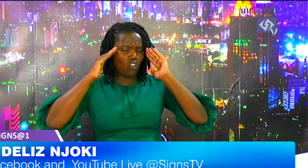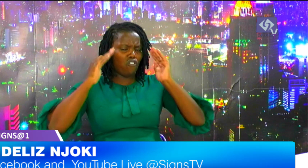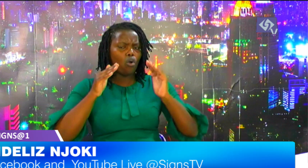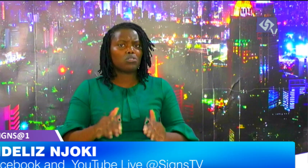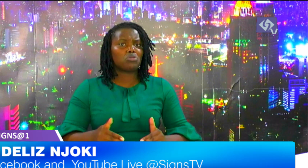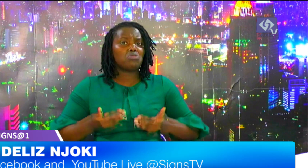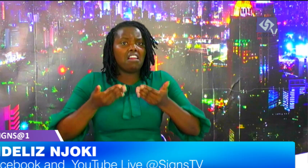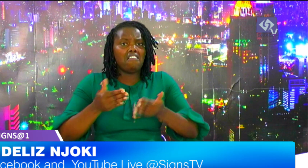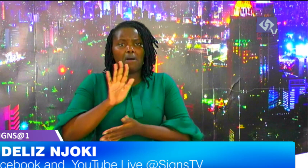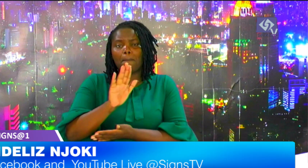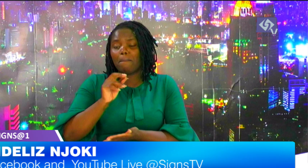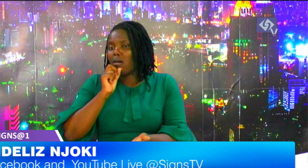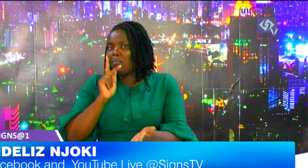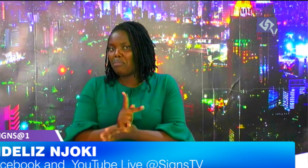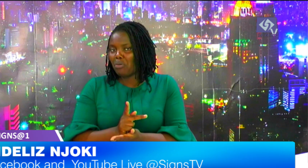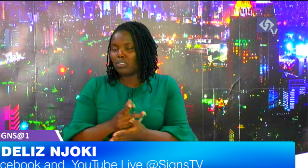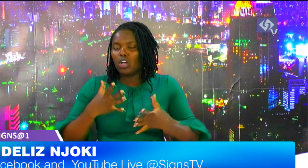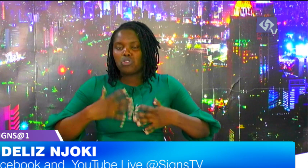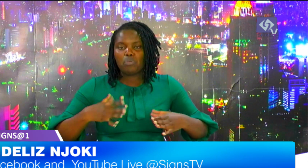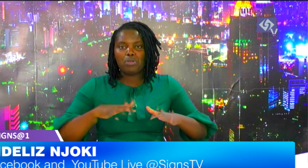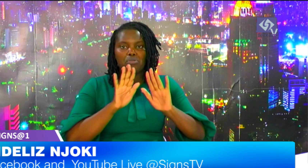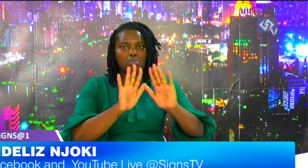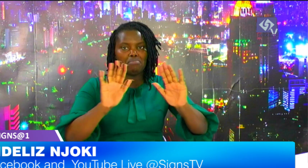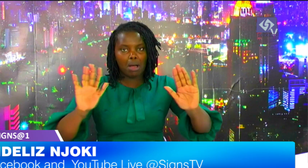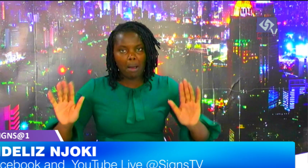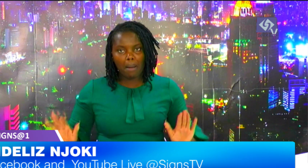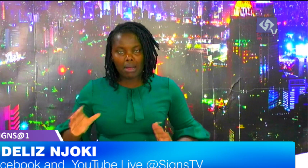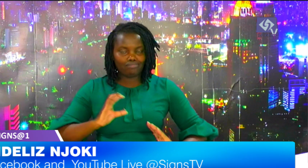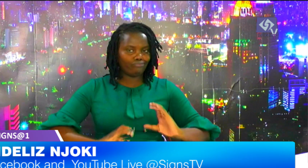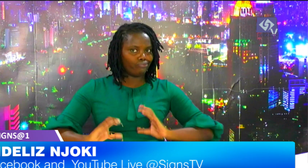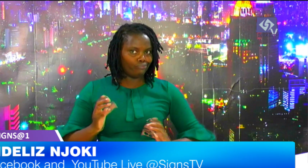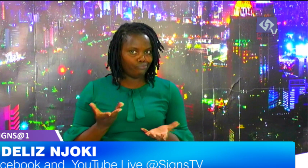to focus on delivering on their promises to the people.